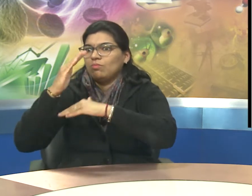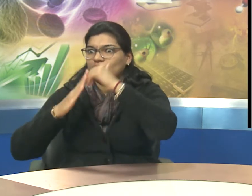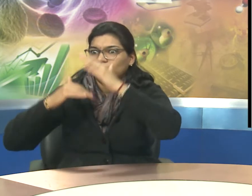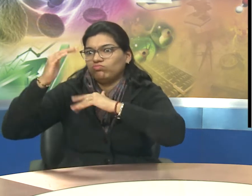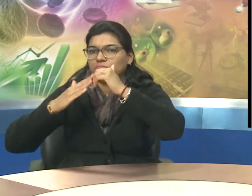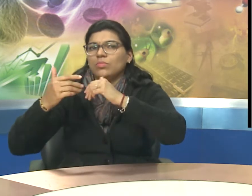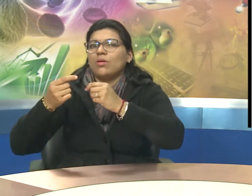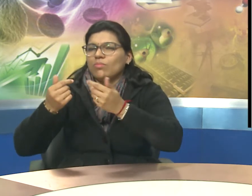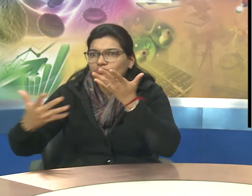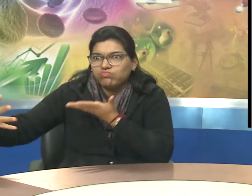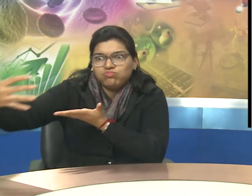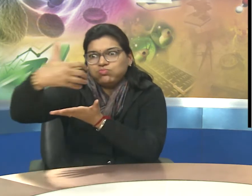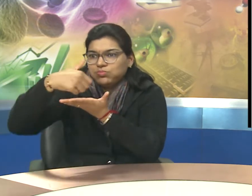obstructed. So,